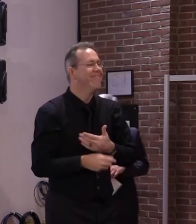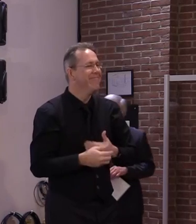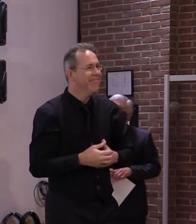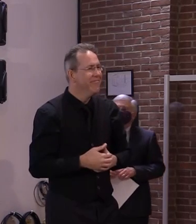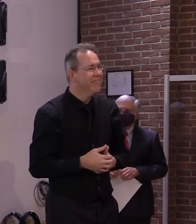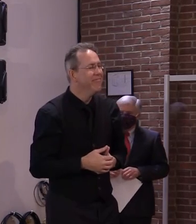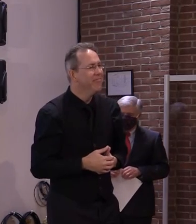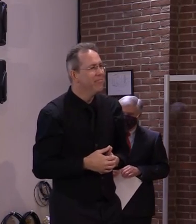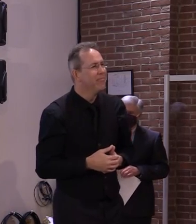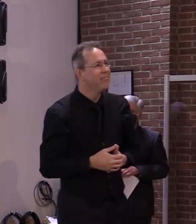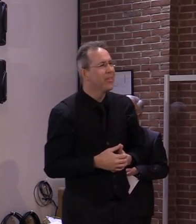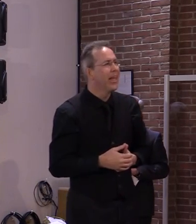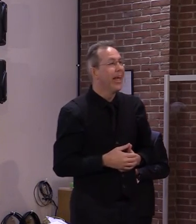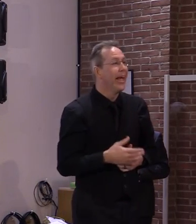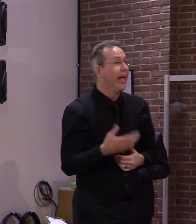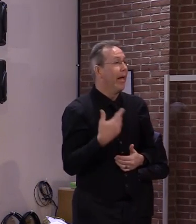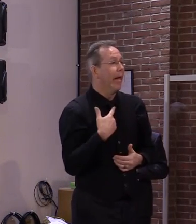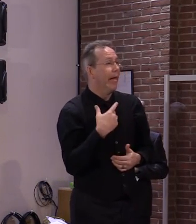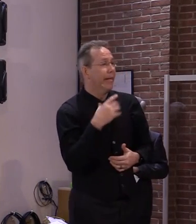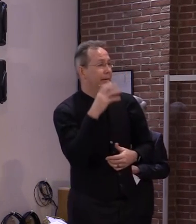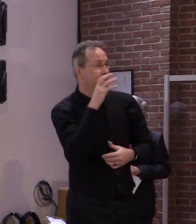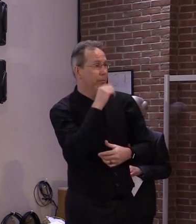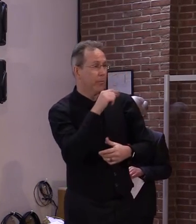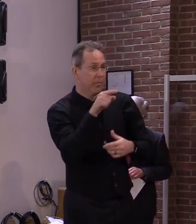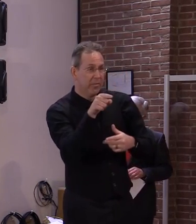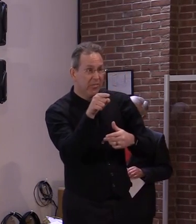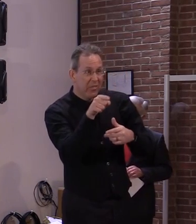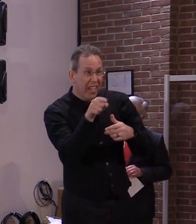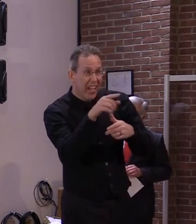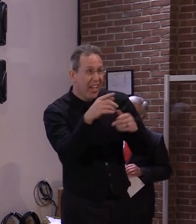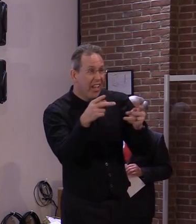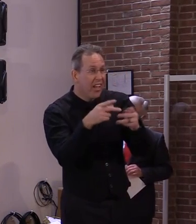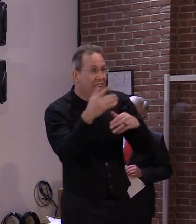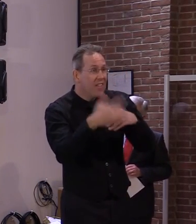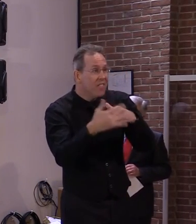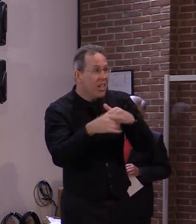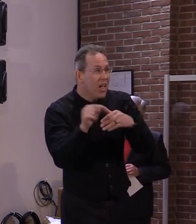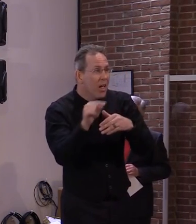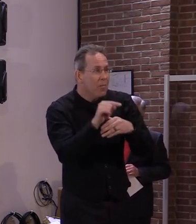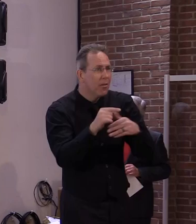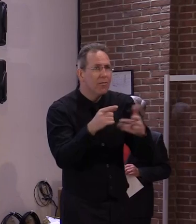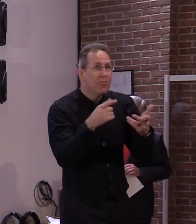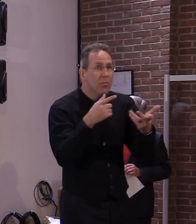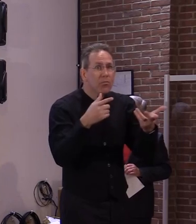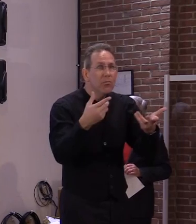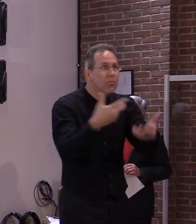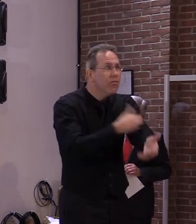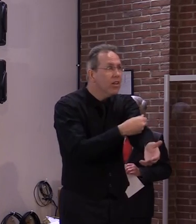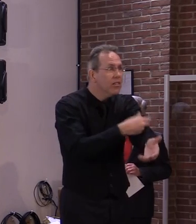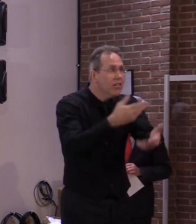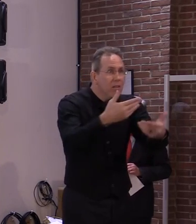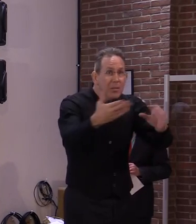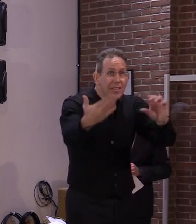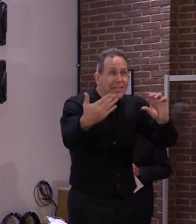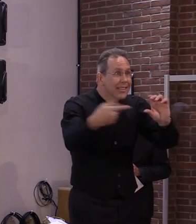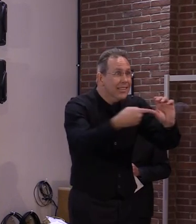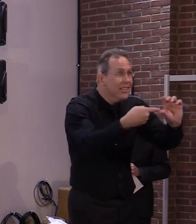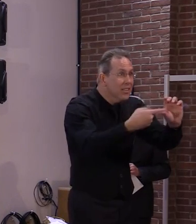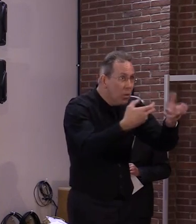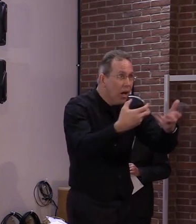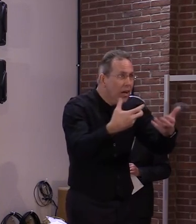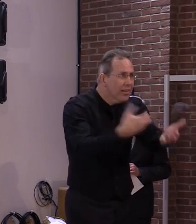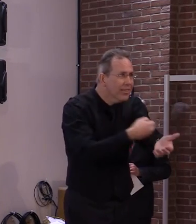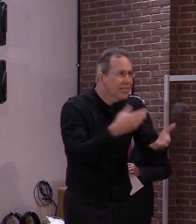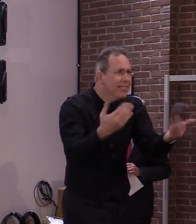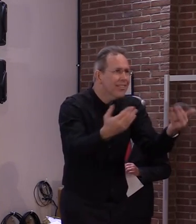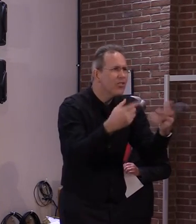to change our strategy a bit depending on the location and trying to, in areas that have more demand and they